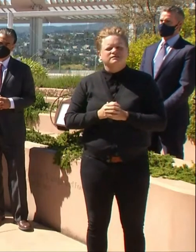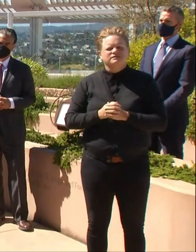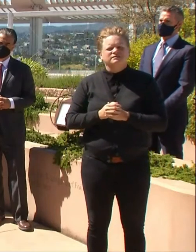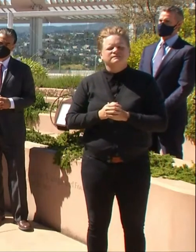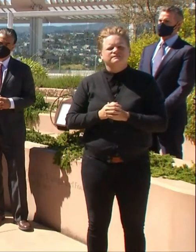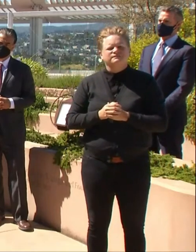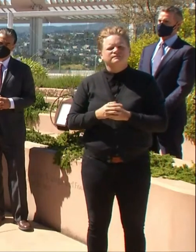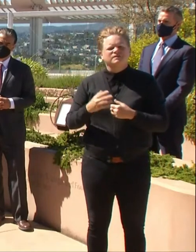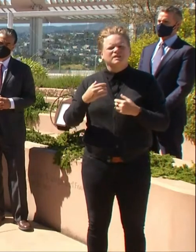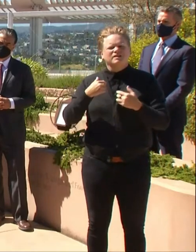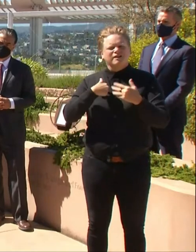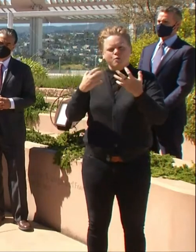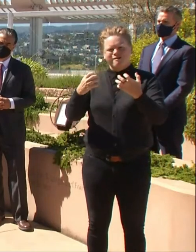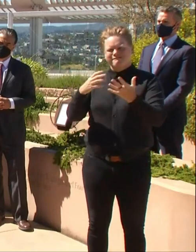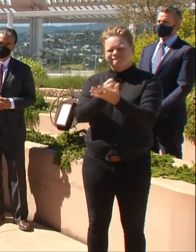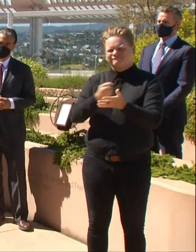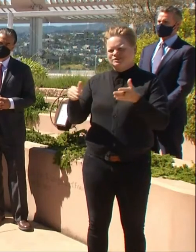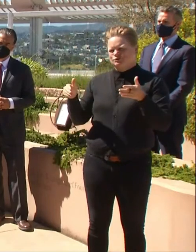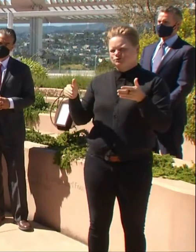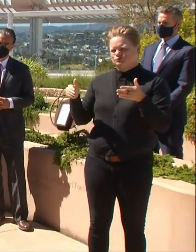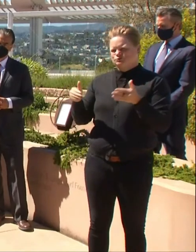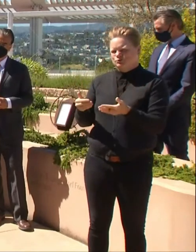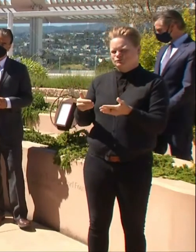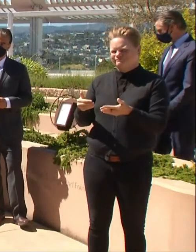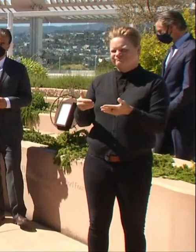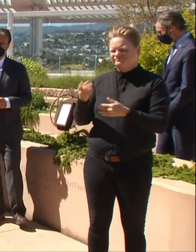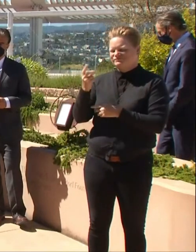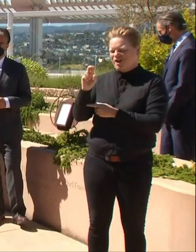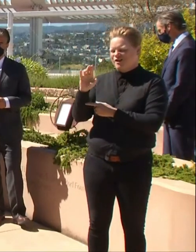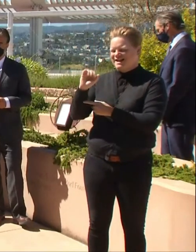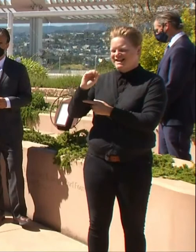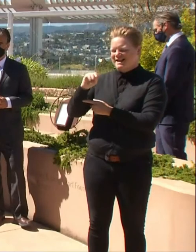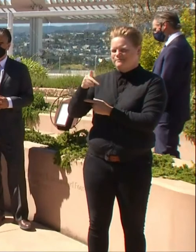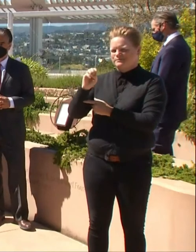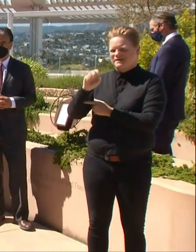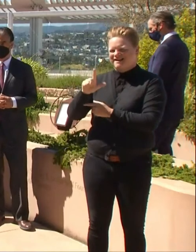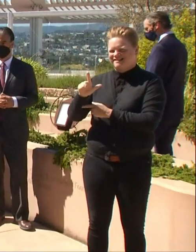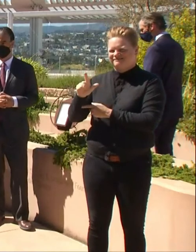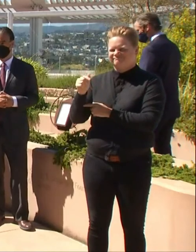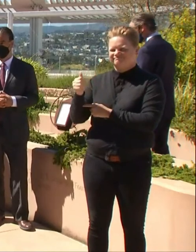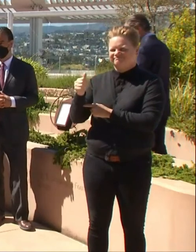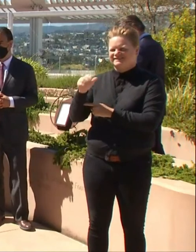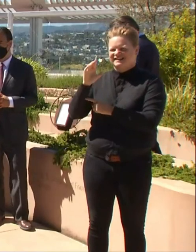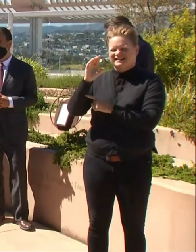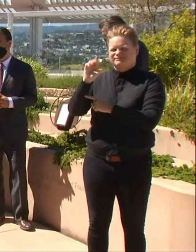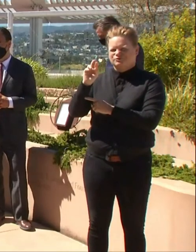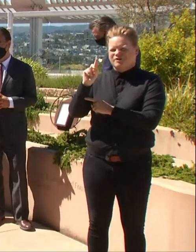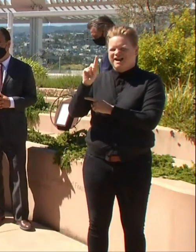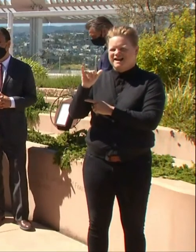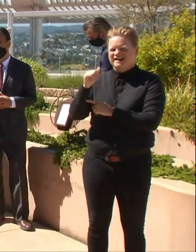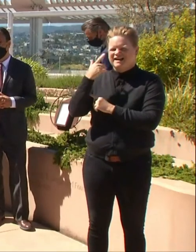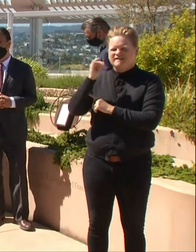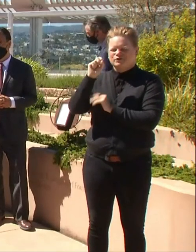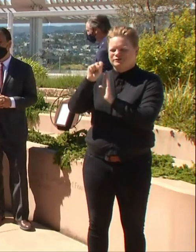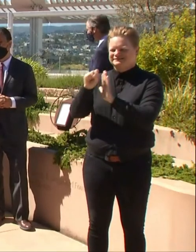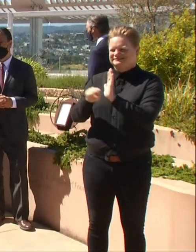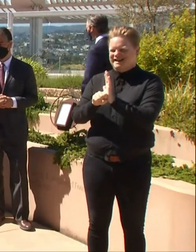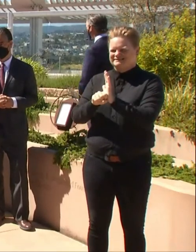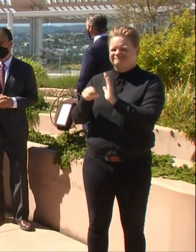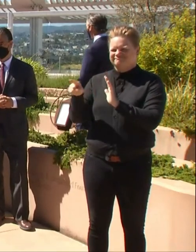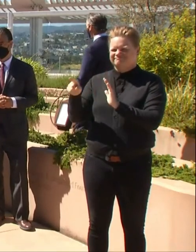introduce Dr. Campbell, who I've gotten to know over the years, sadly, because of tragedy.